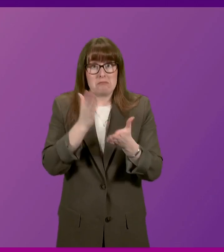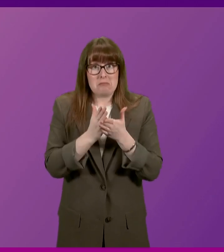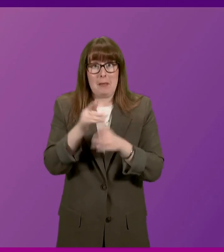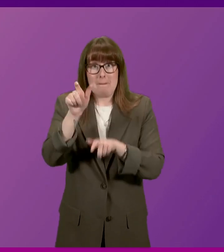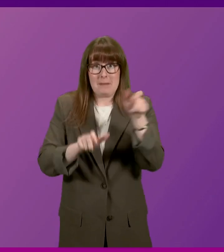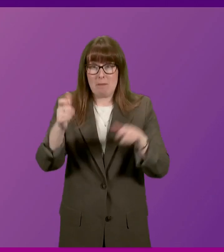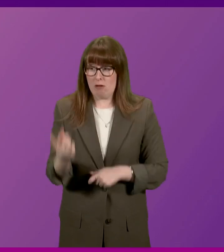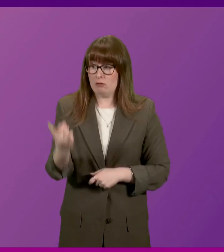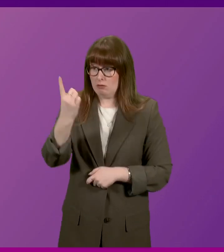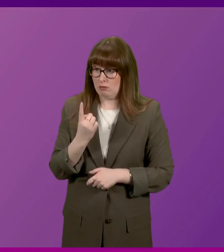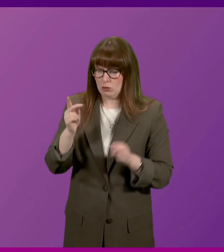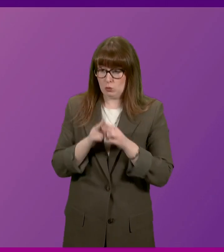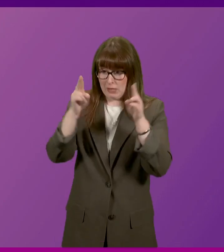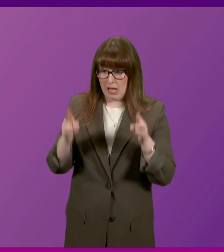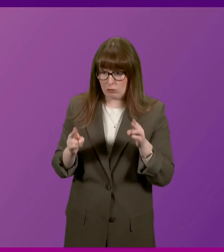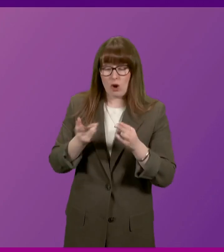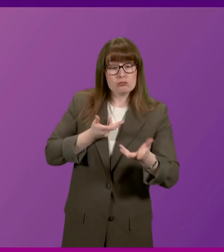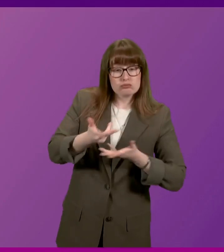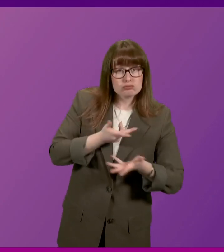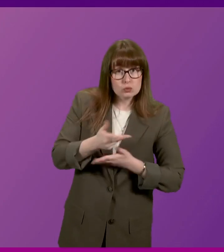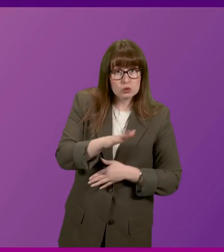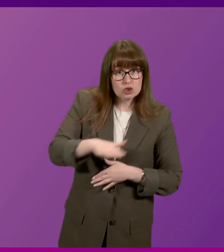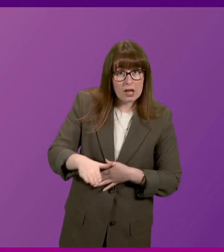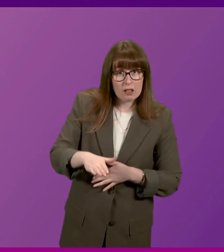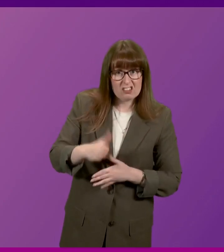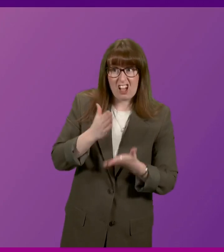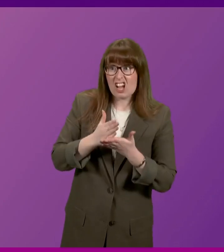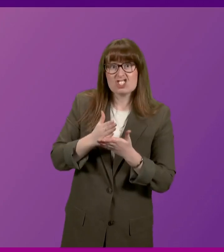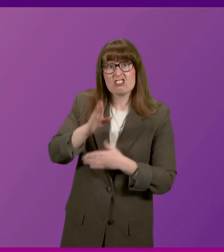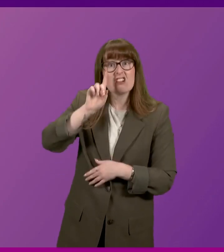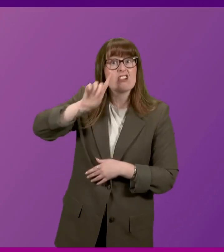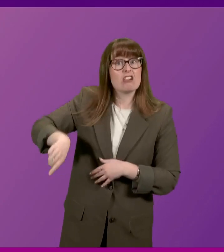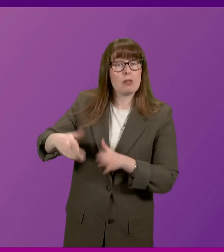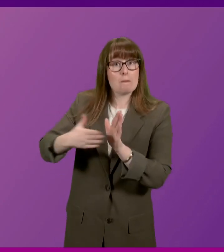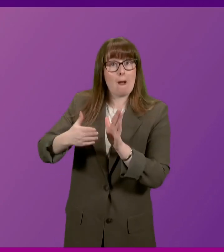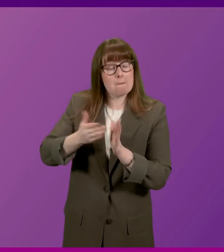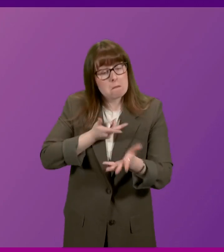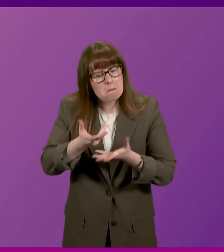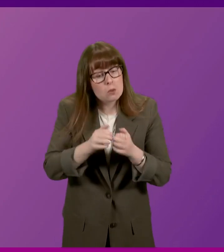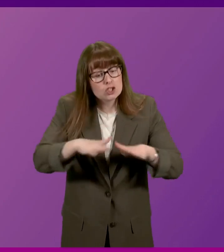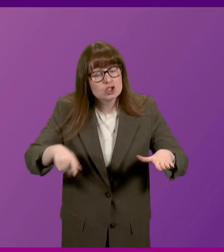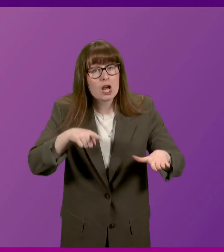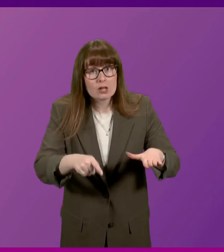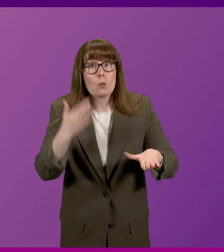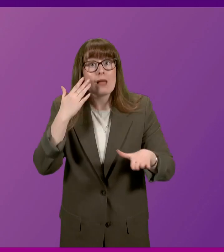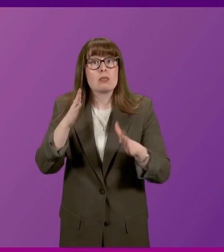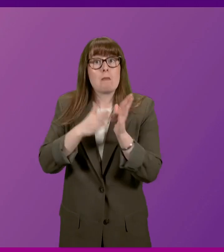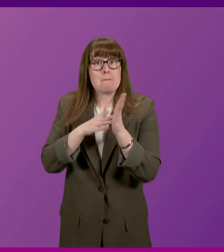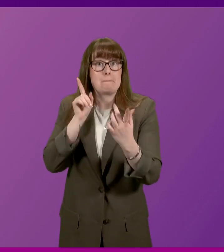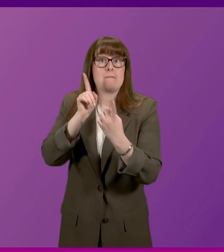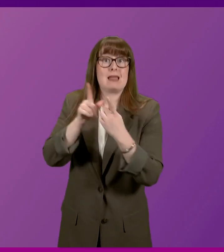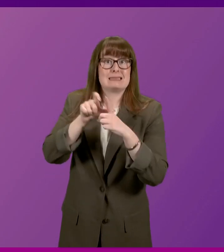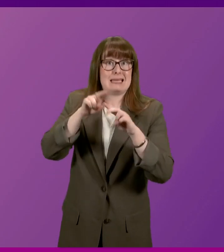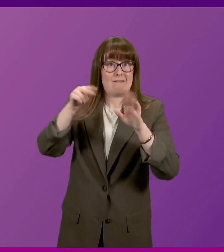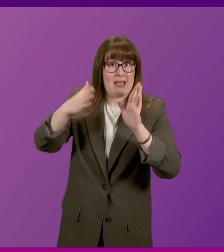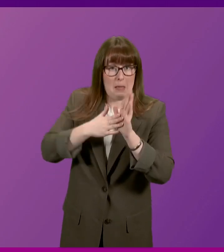coming to the home and speaking to the child and not the mother, as we heard when the mothers met the DFM. One